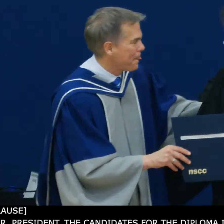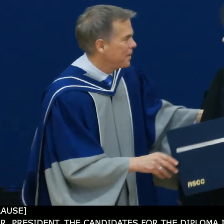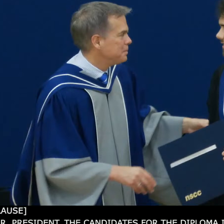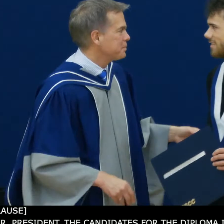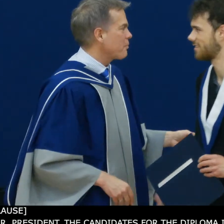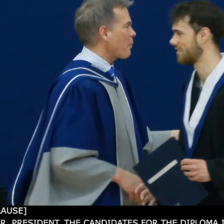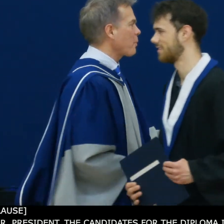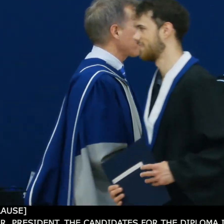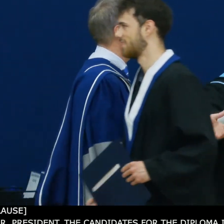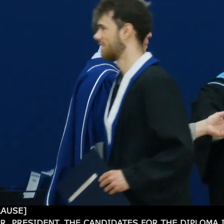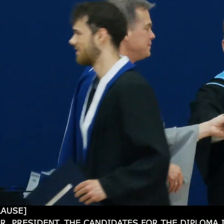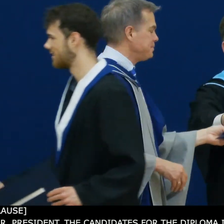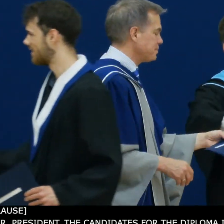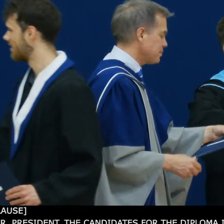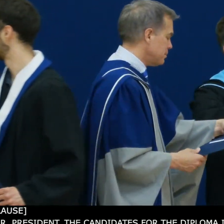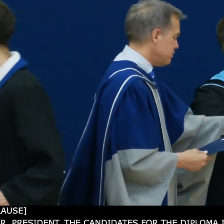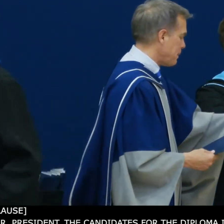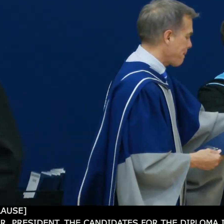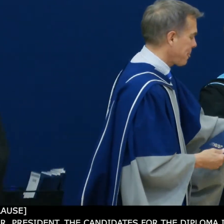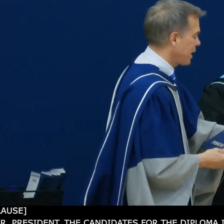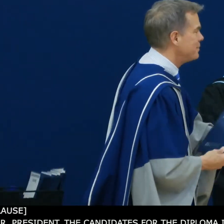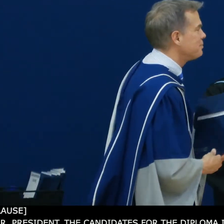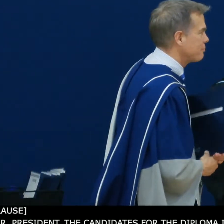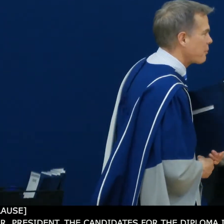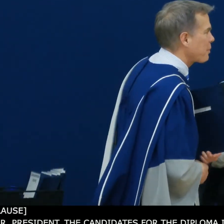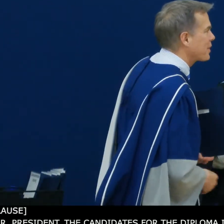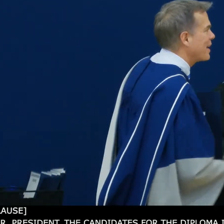Harry Lilford Brighton.